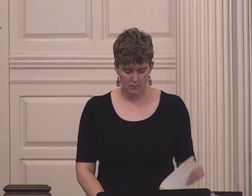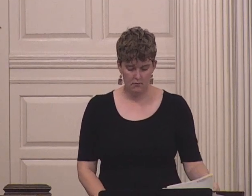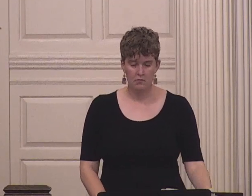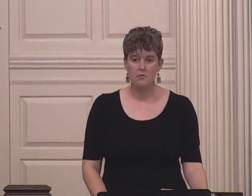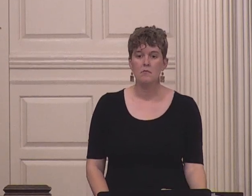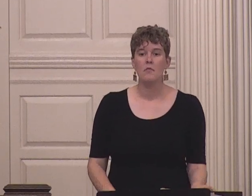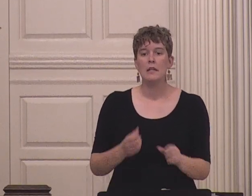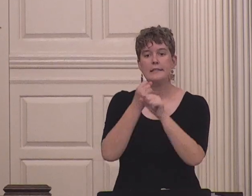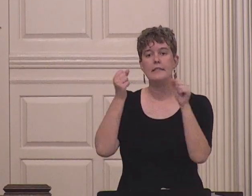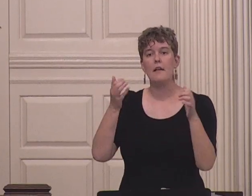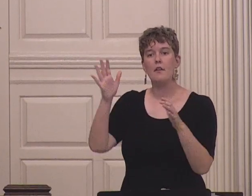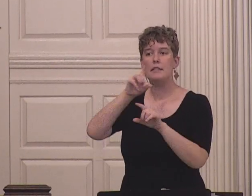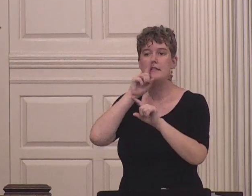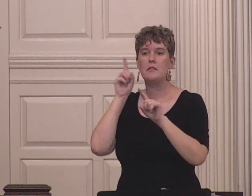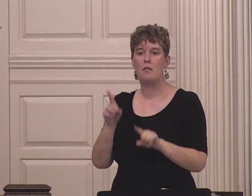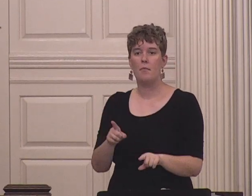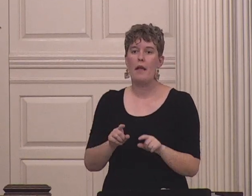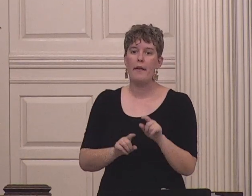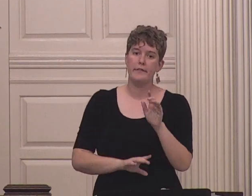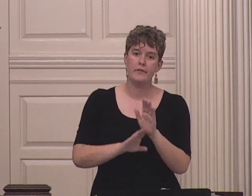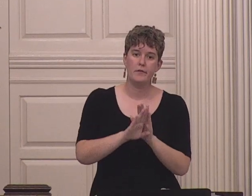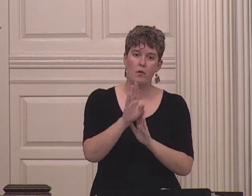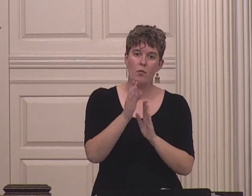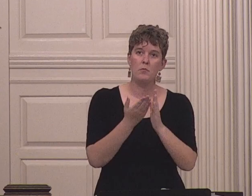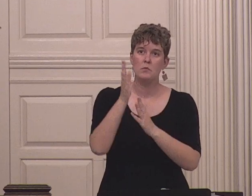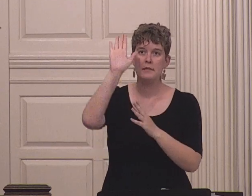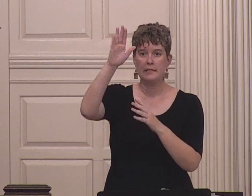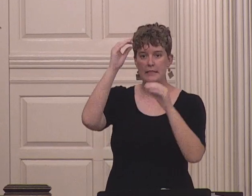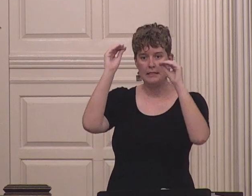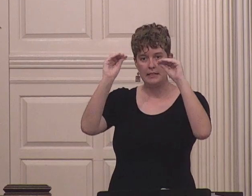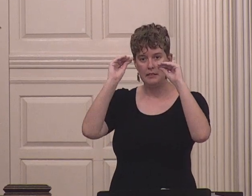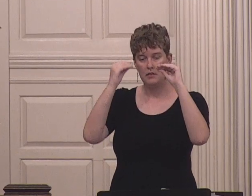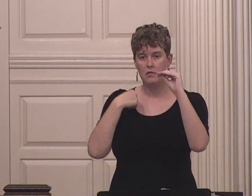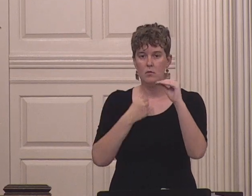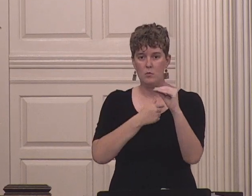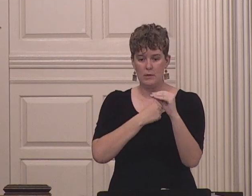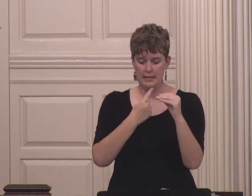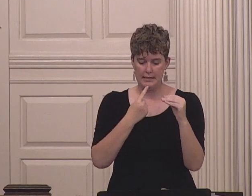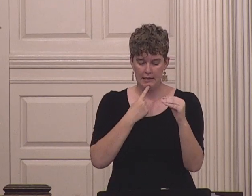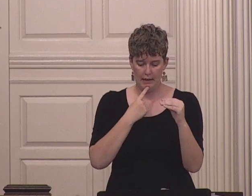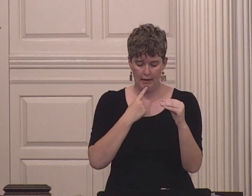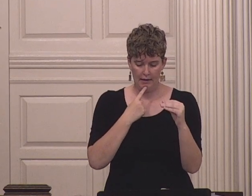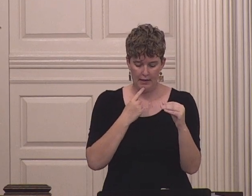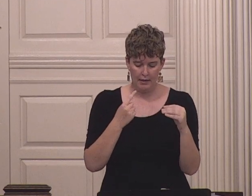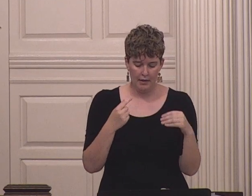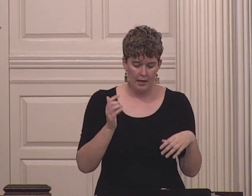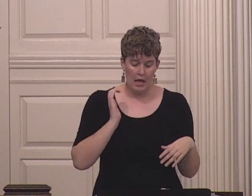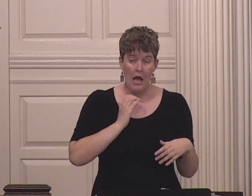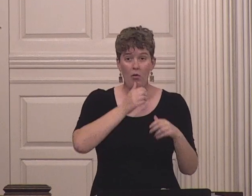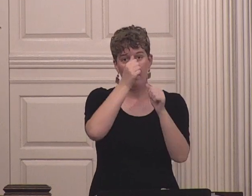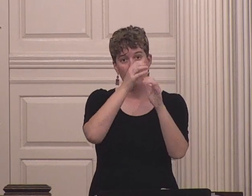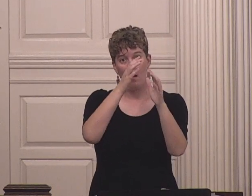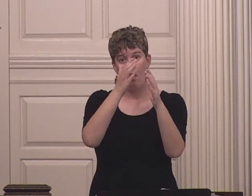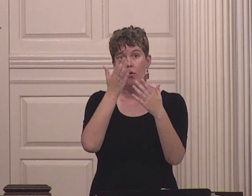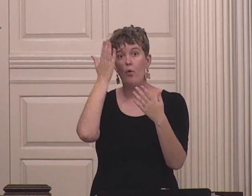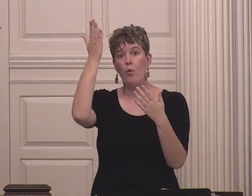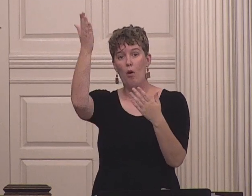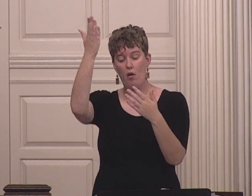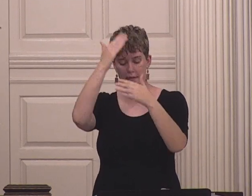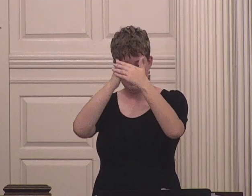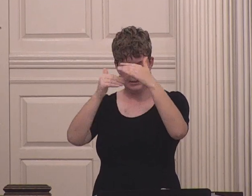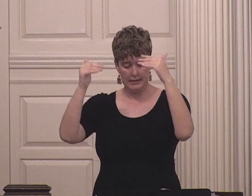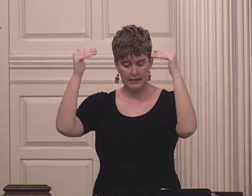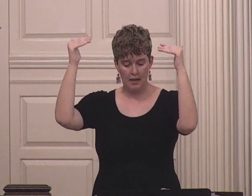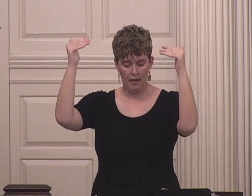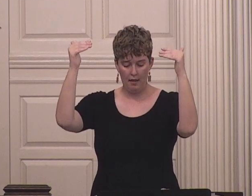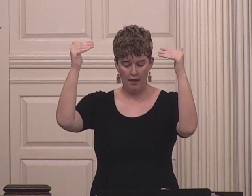At the Savior's command and formed by divine teaching, we dare to say, Our Father, who